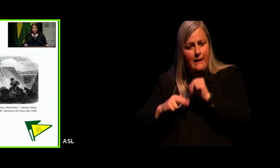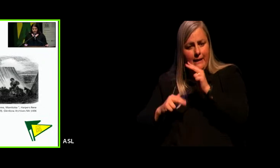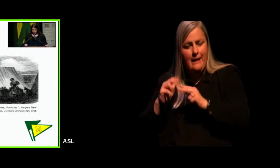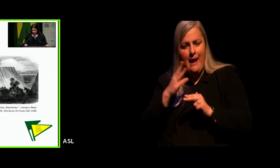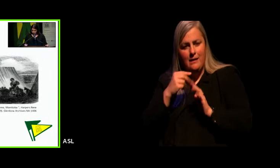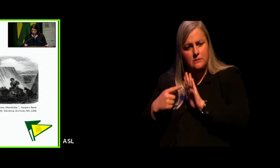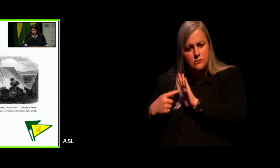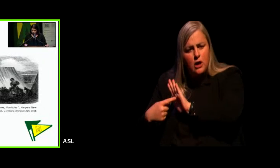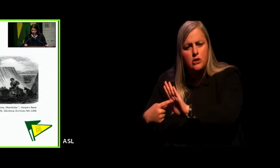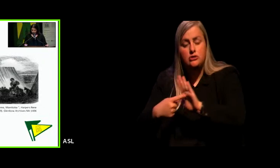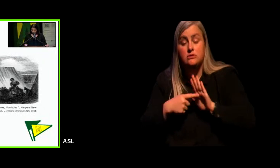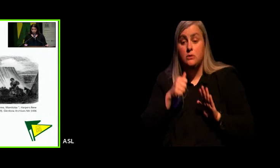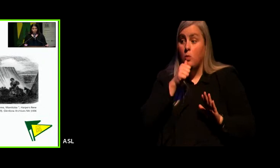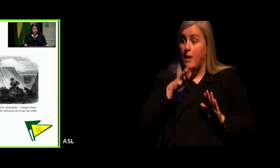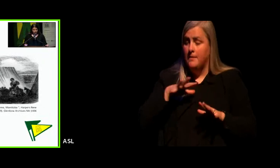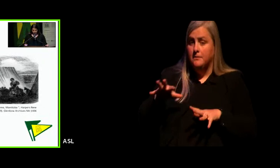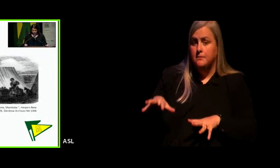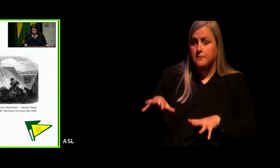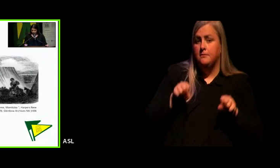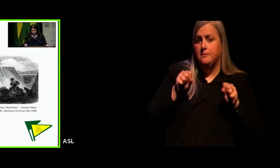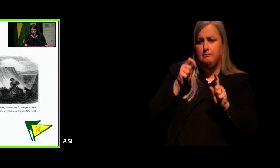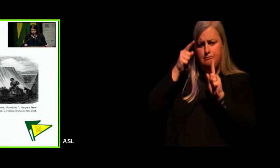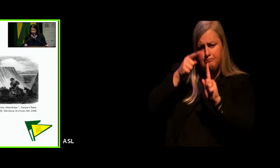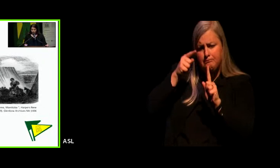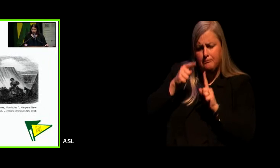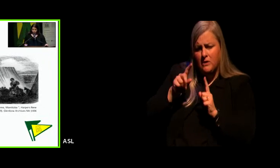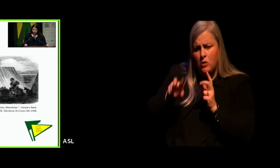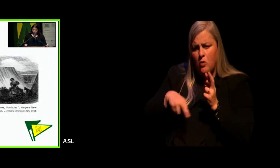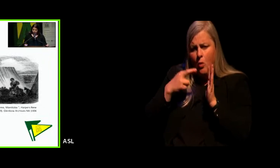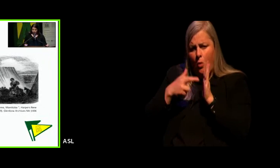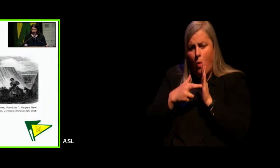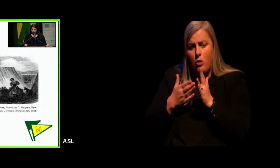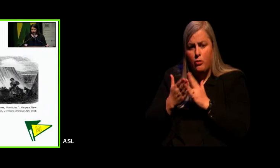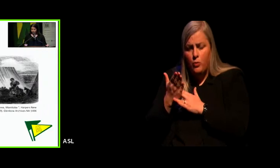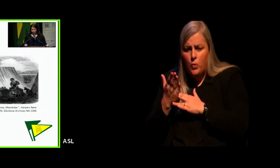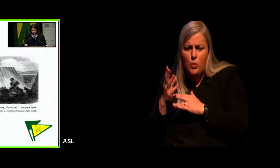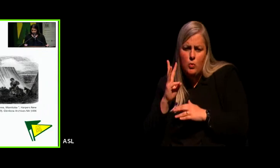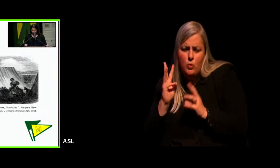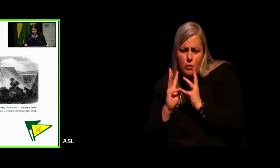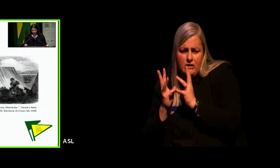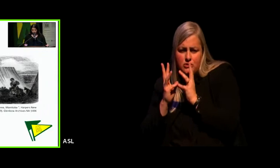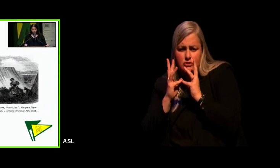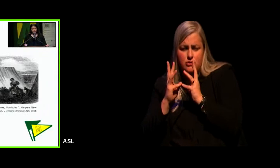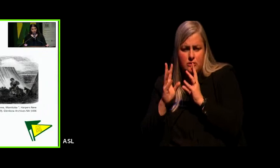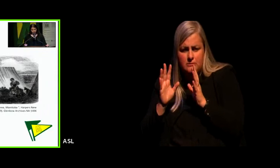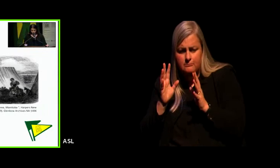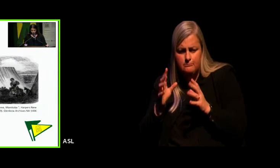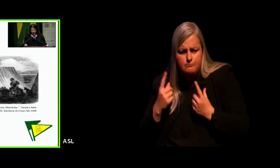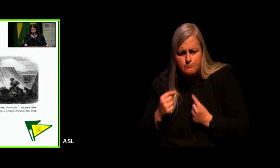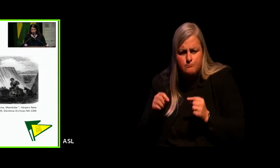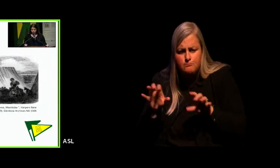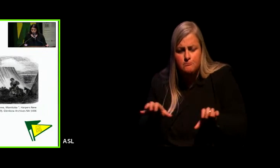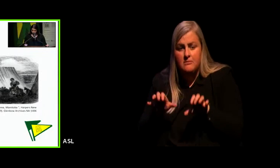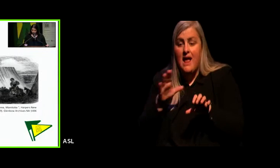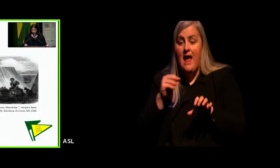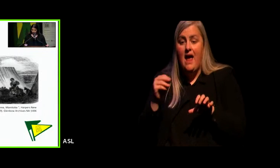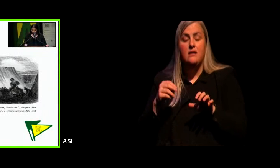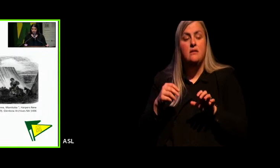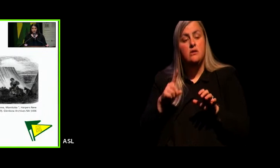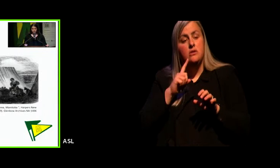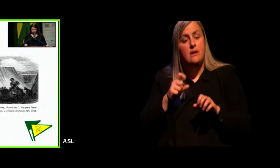on particular roles in overwintering Métis society, and through these had a direct impact on the expression and the